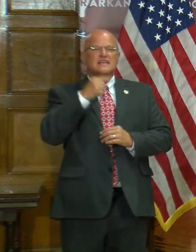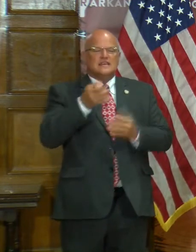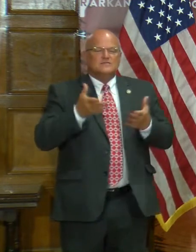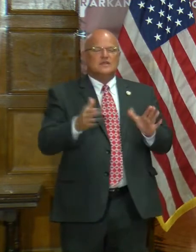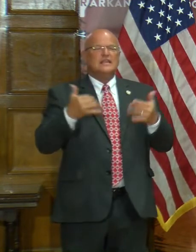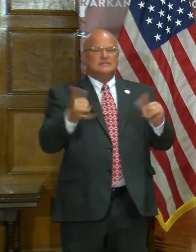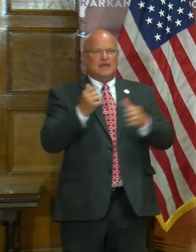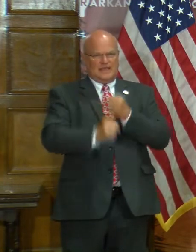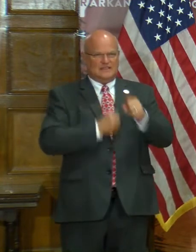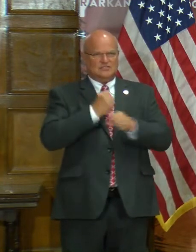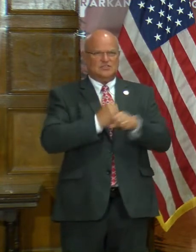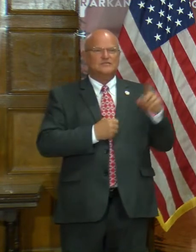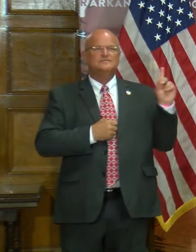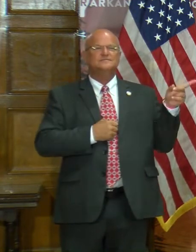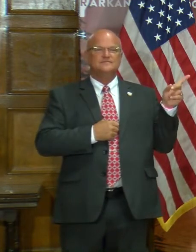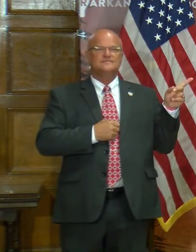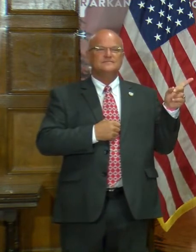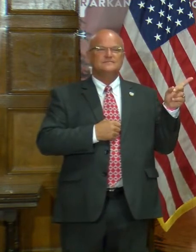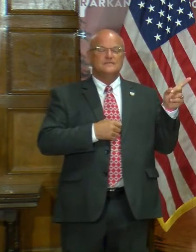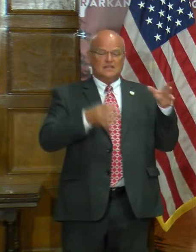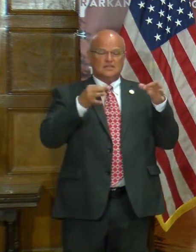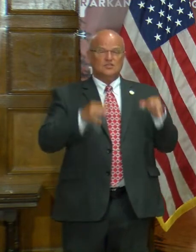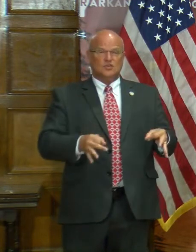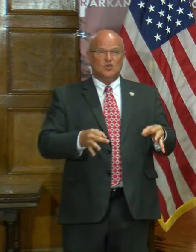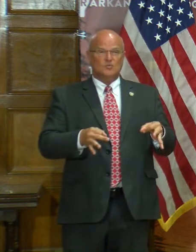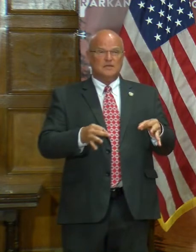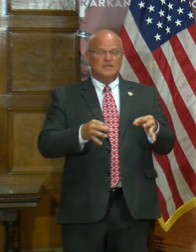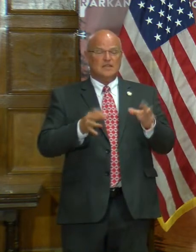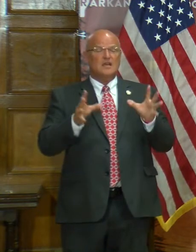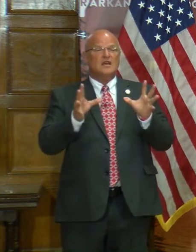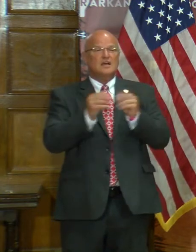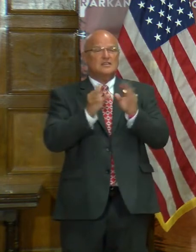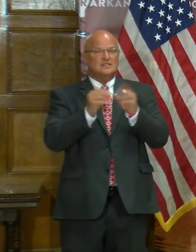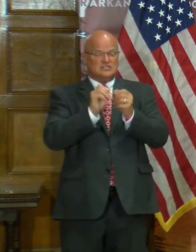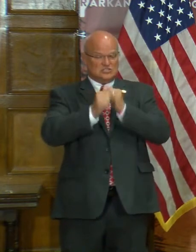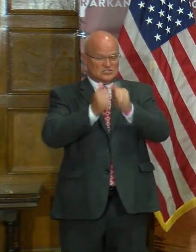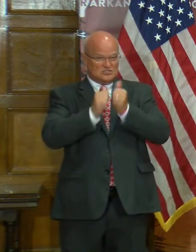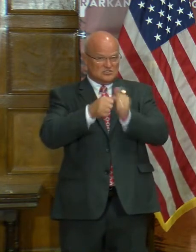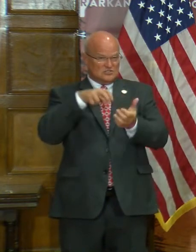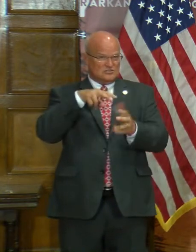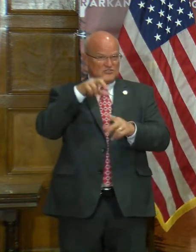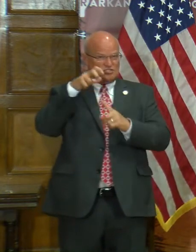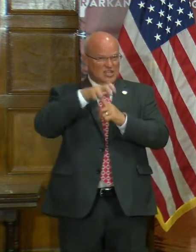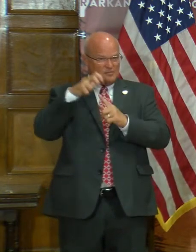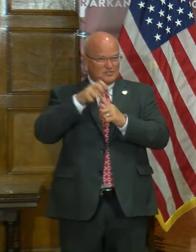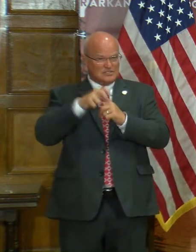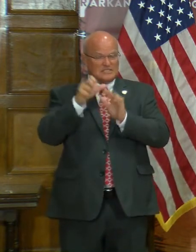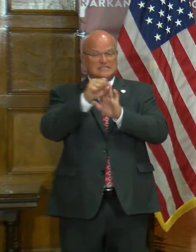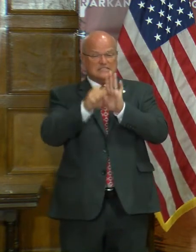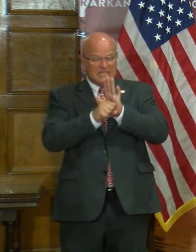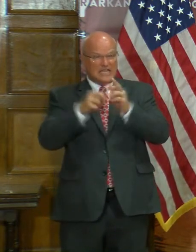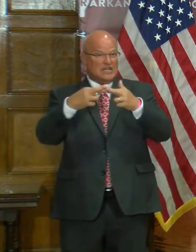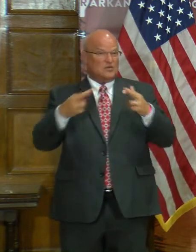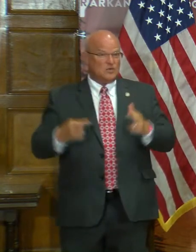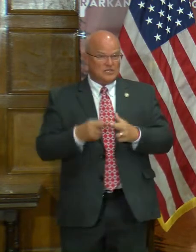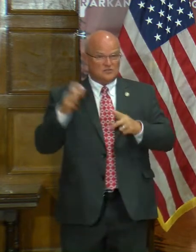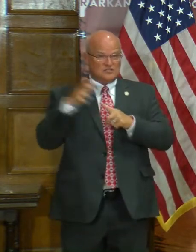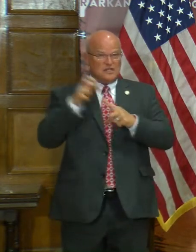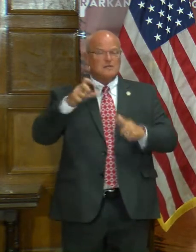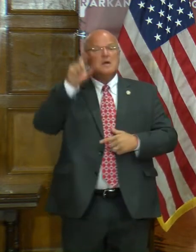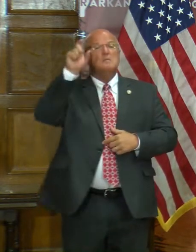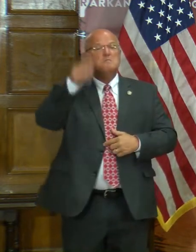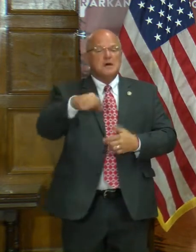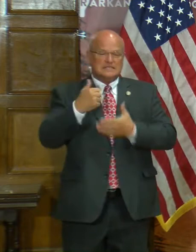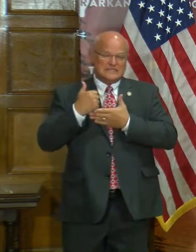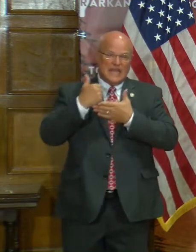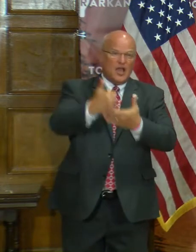us play this year. This is going to determine conference championships, regional championships, and state championships. We've got to help